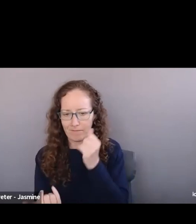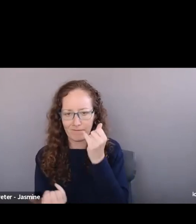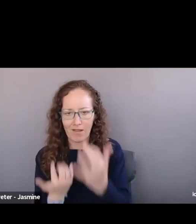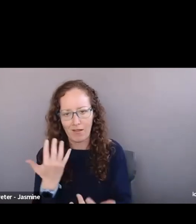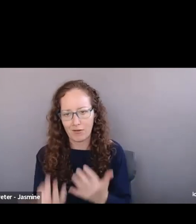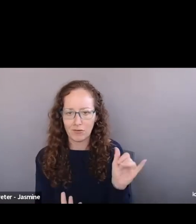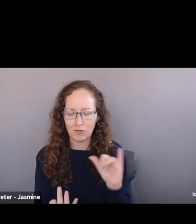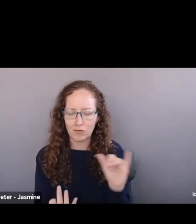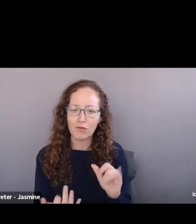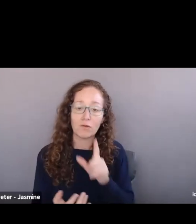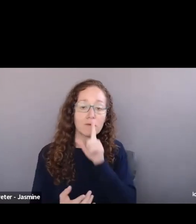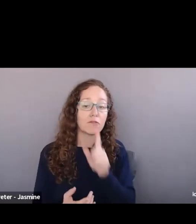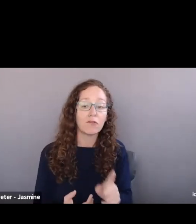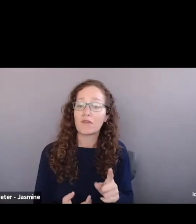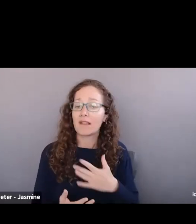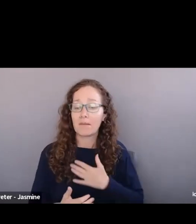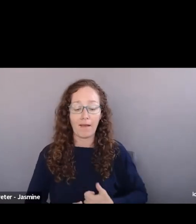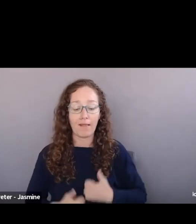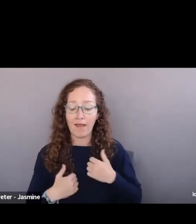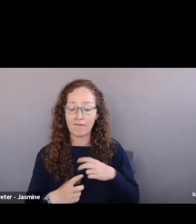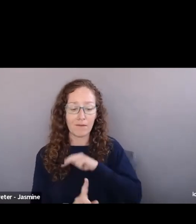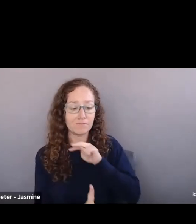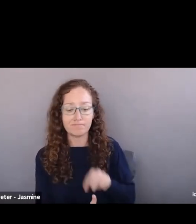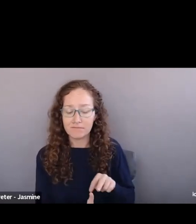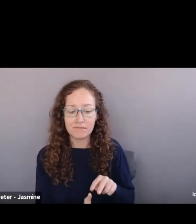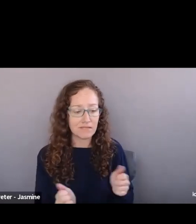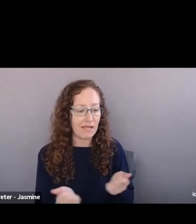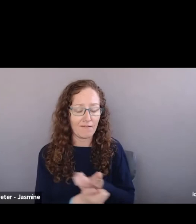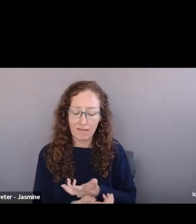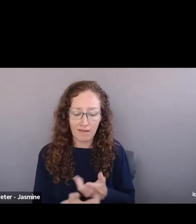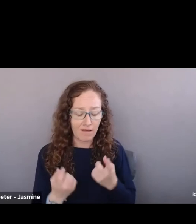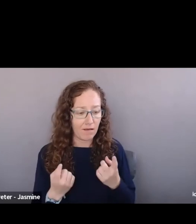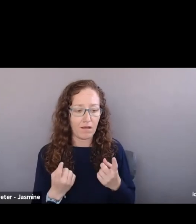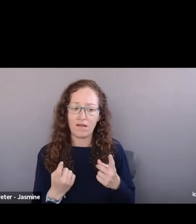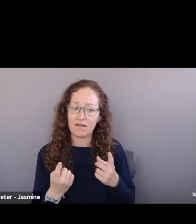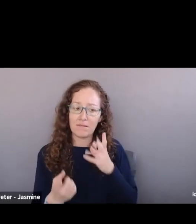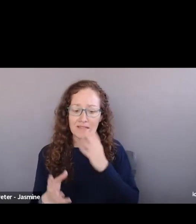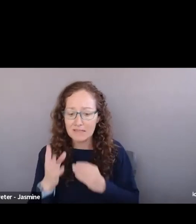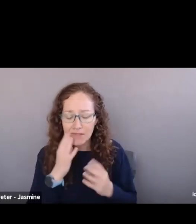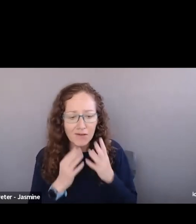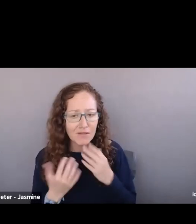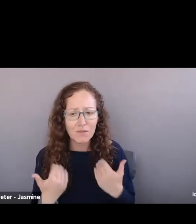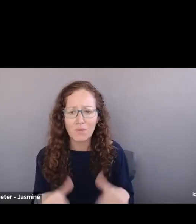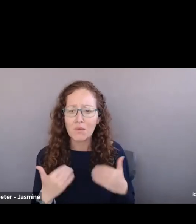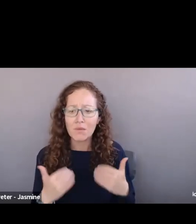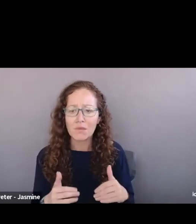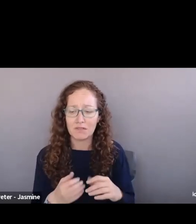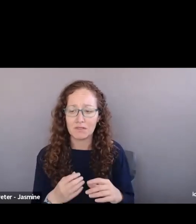life, the core of my being, it was shaken, and I was changed by 12